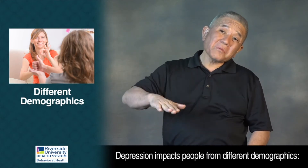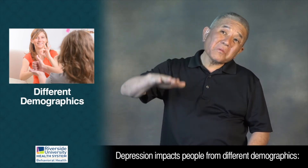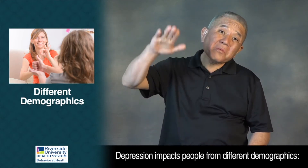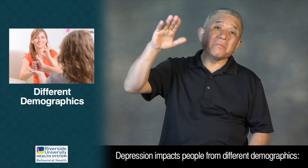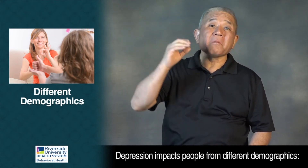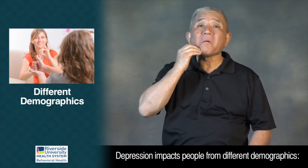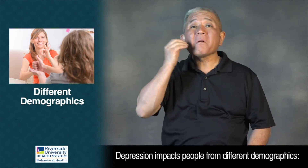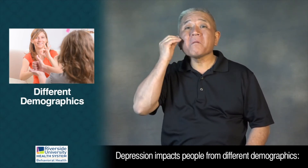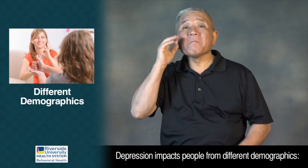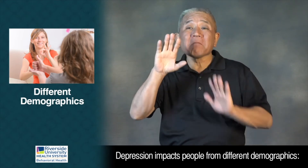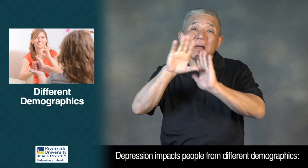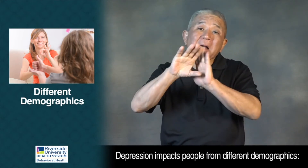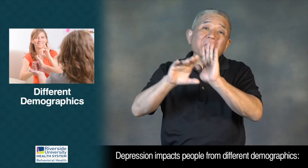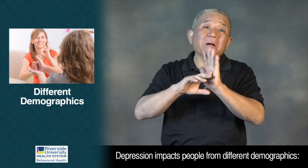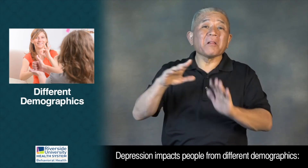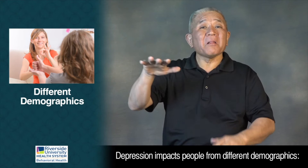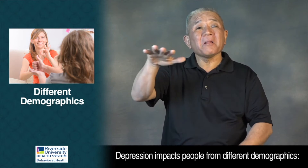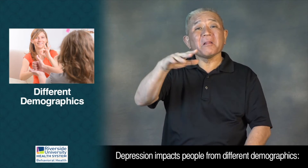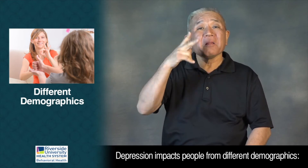Depression impacts people from different demographics.